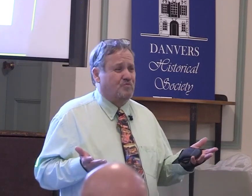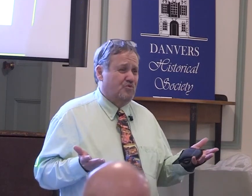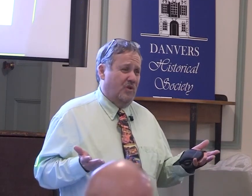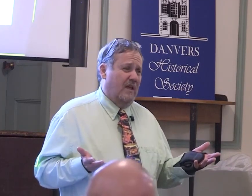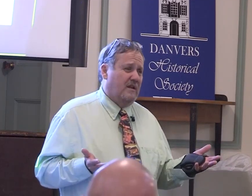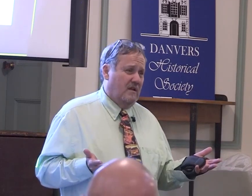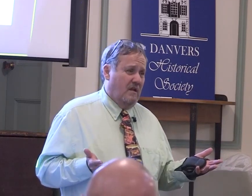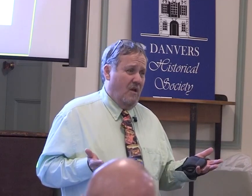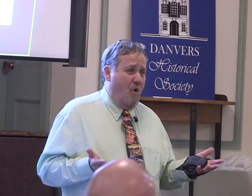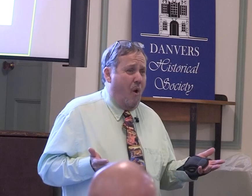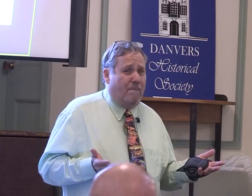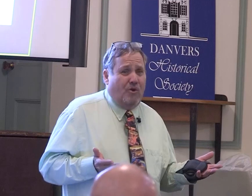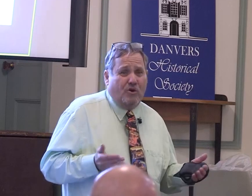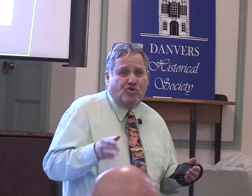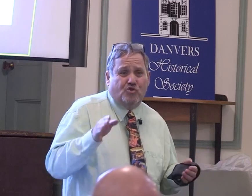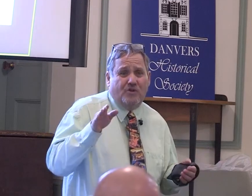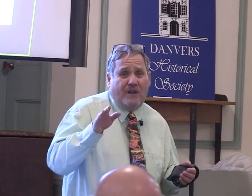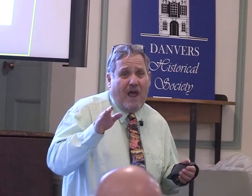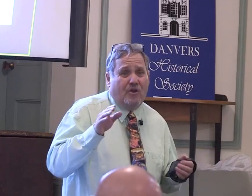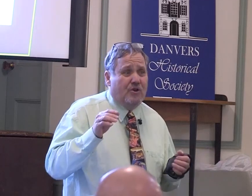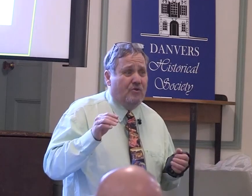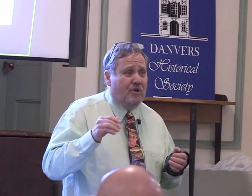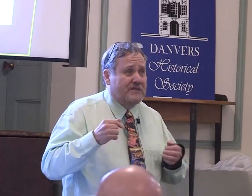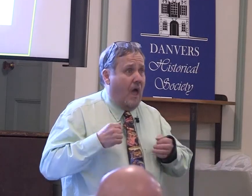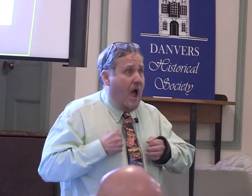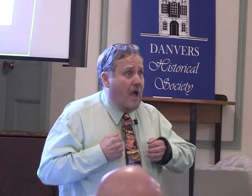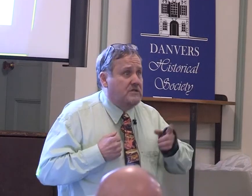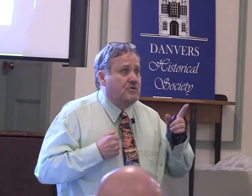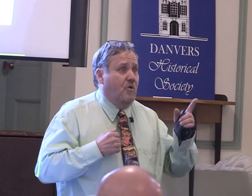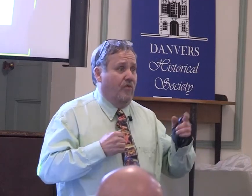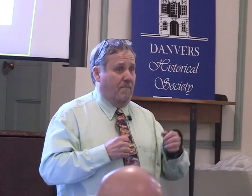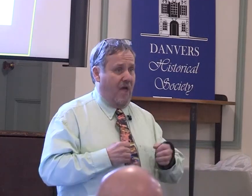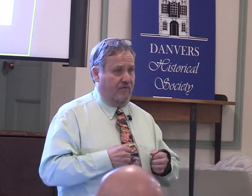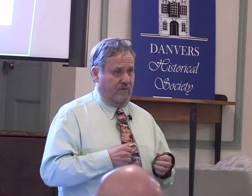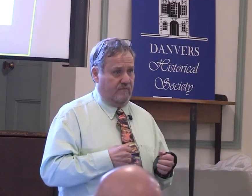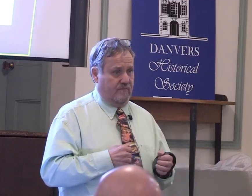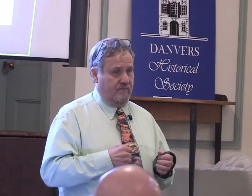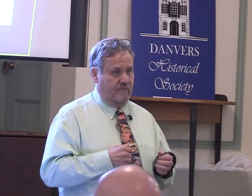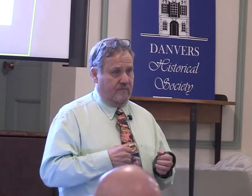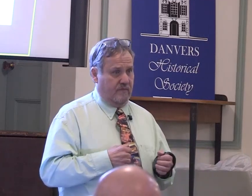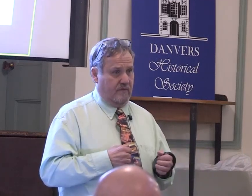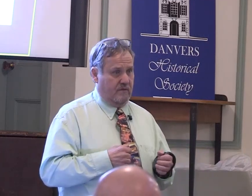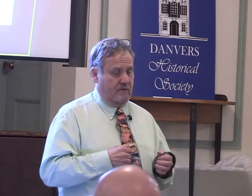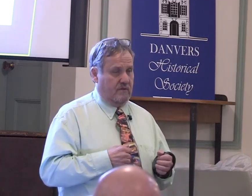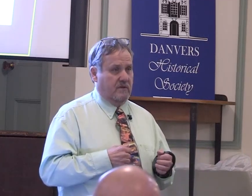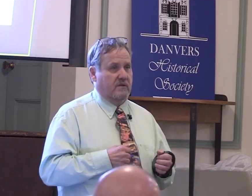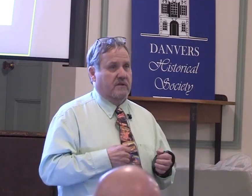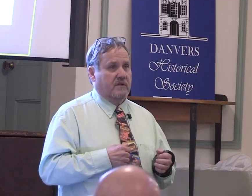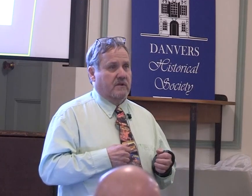that's humiliating. Or because she couldn't tell her nurse, I need to go to the bathroom.